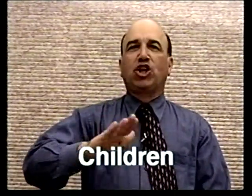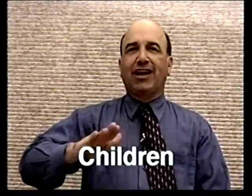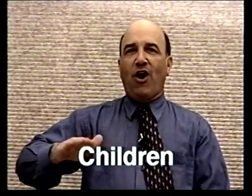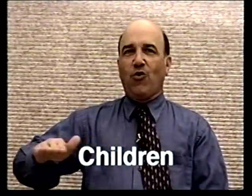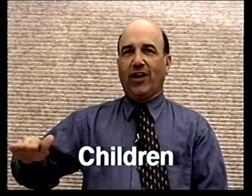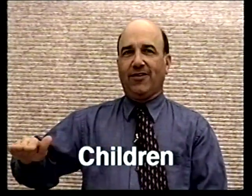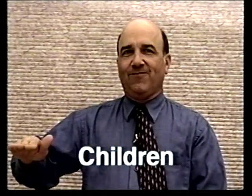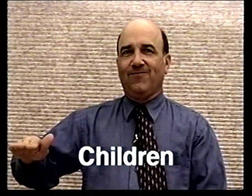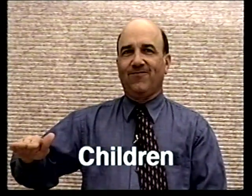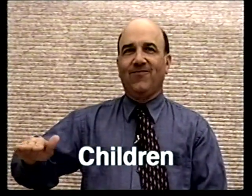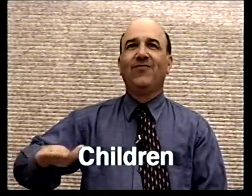Children,